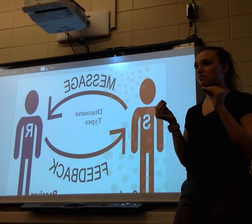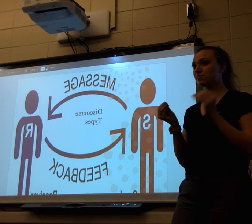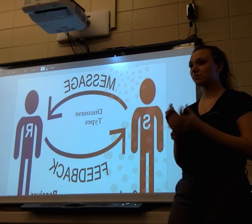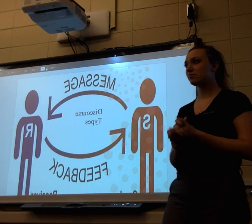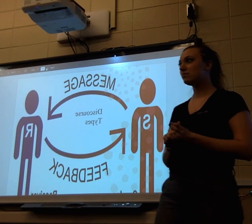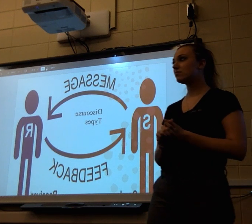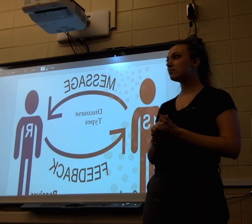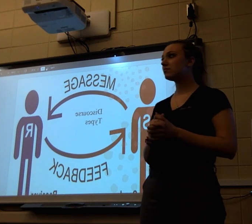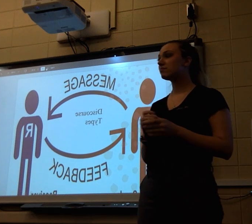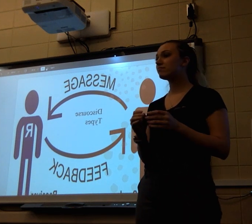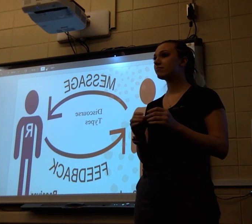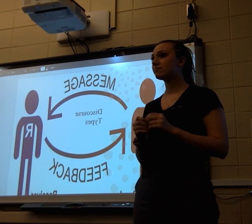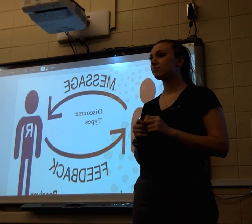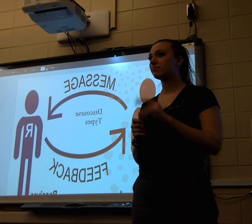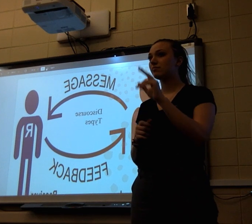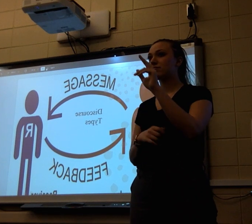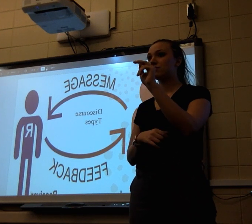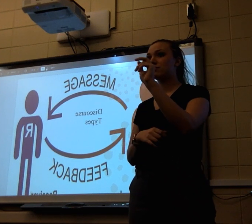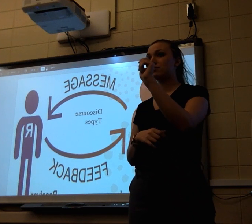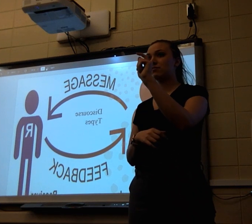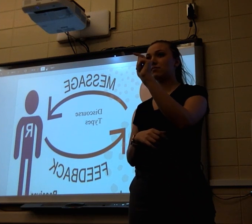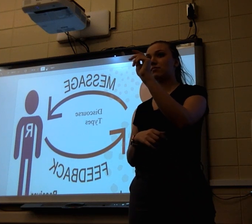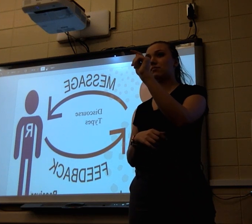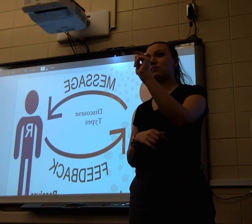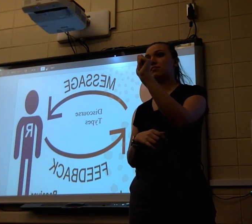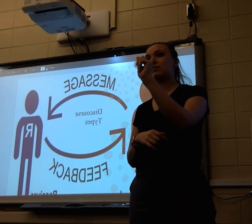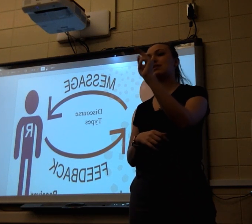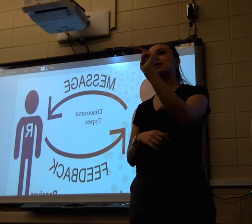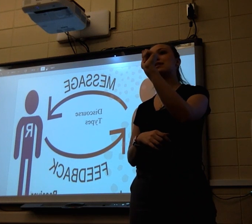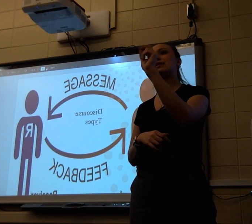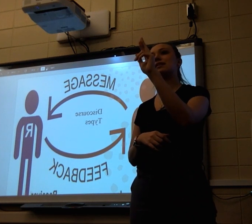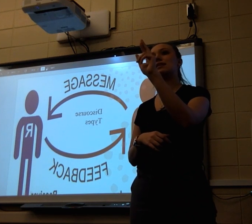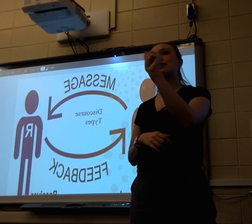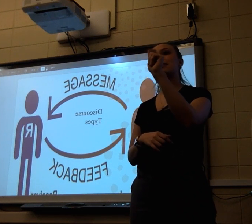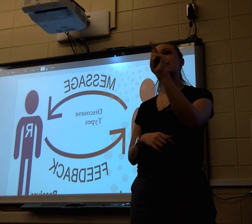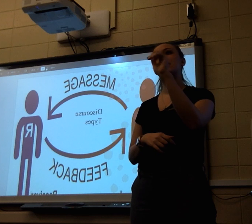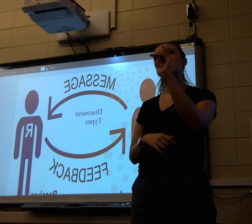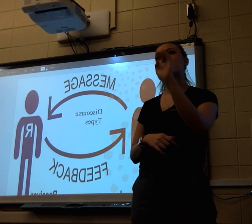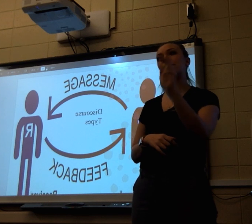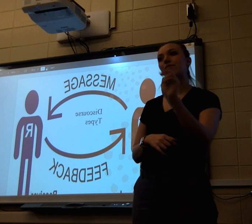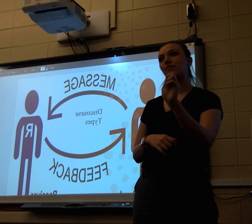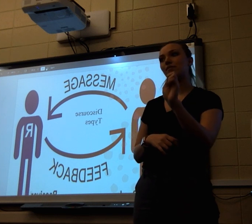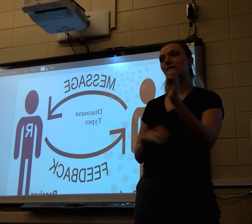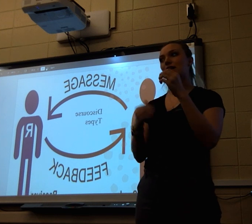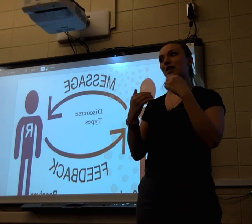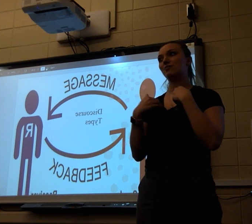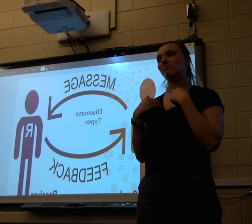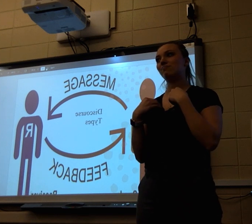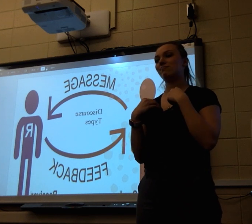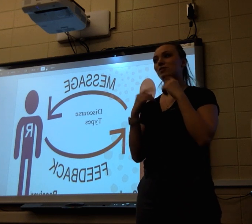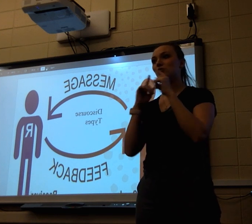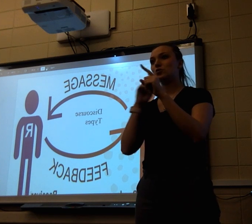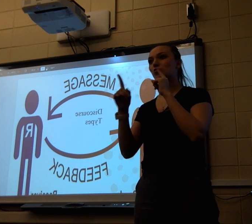features or discourse features that will present itself because I know it's a narrative.